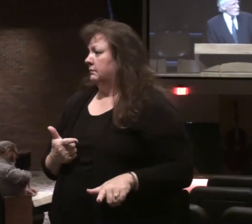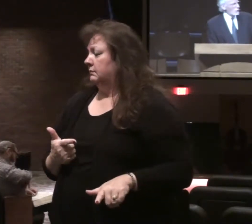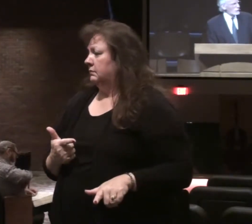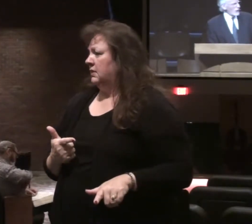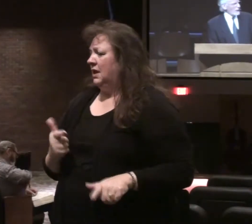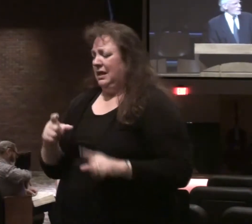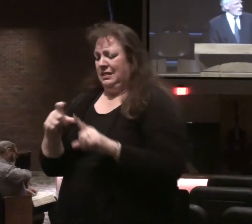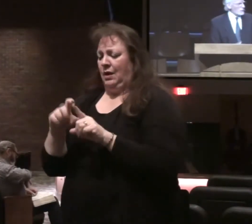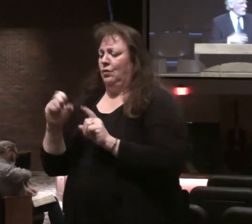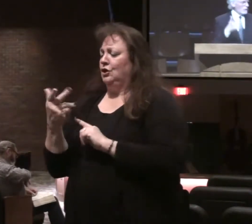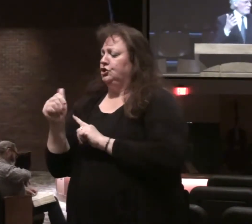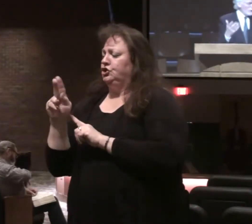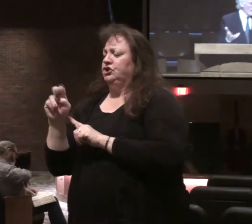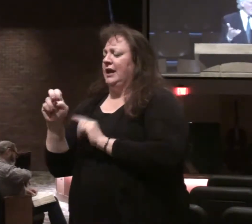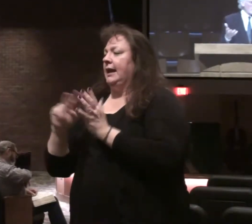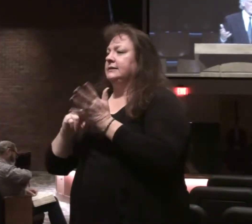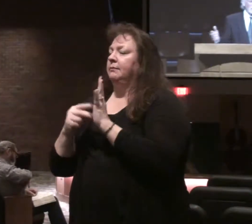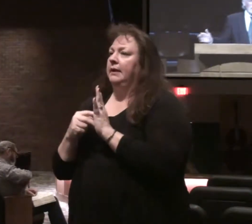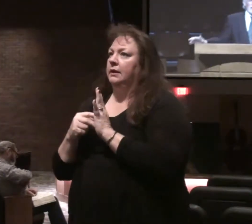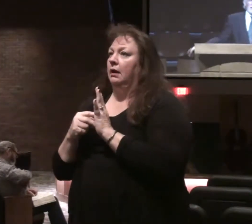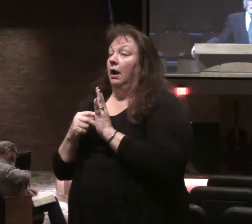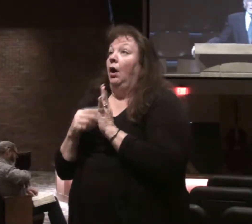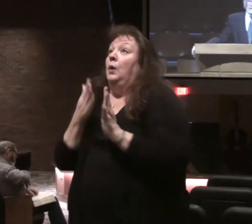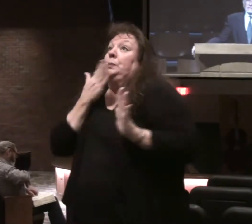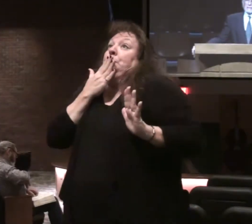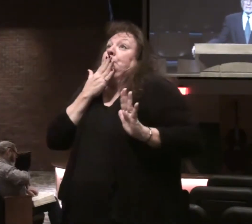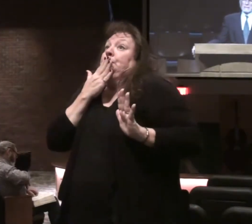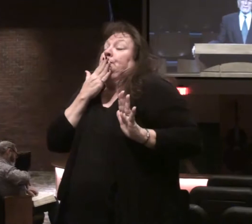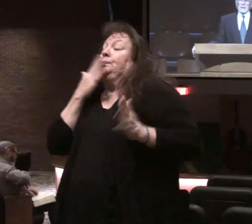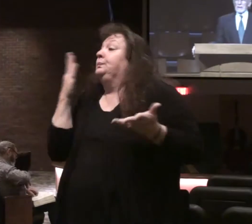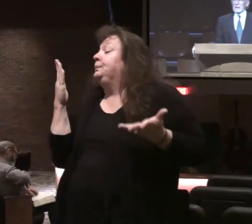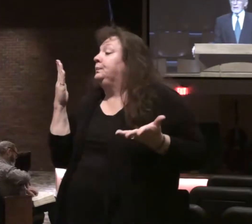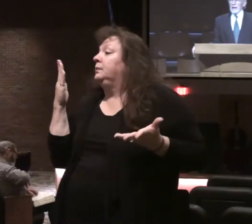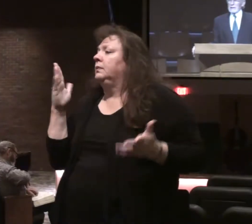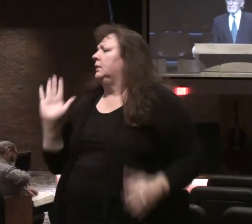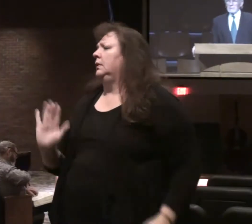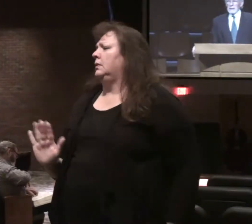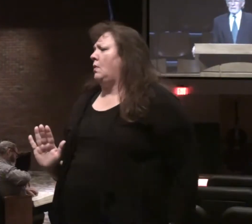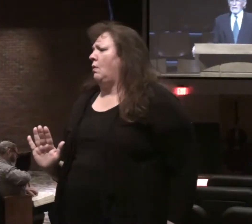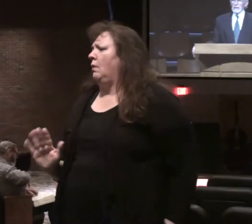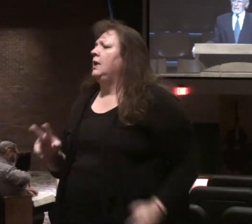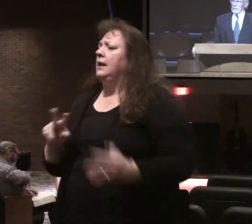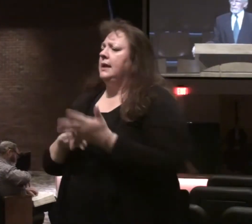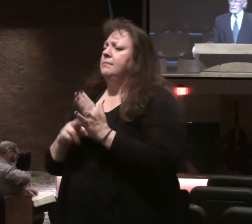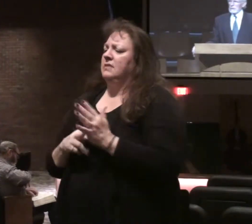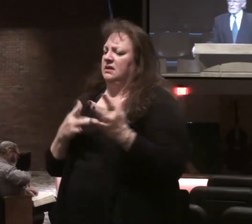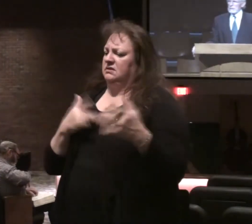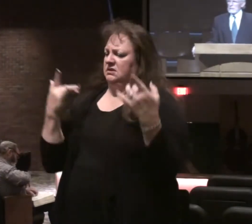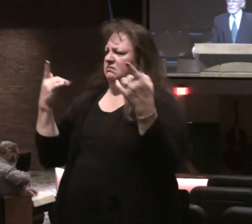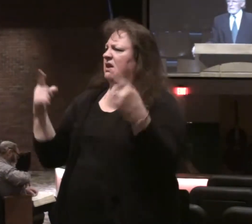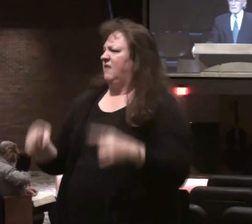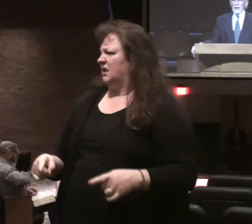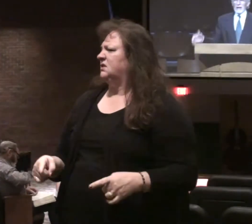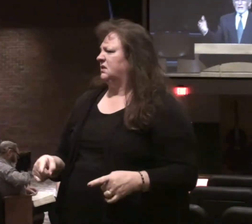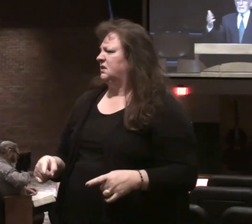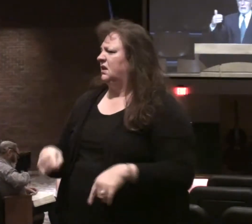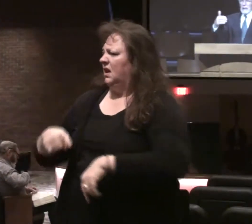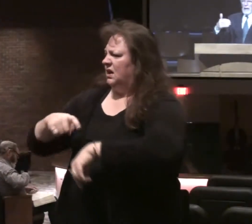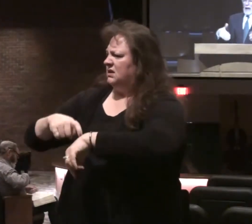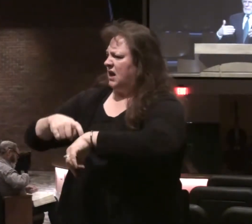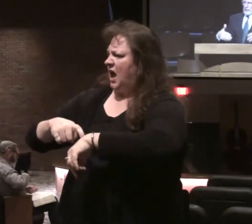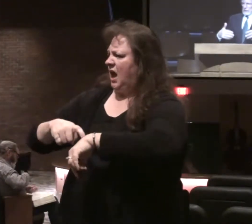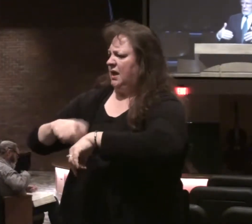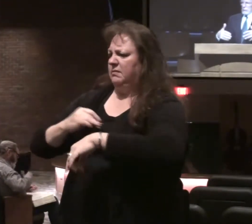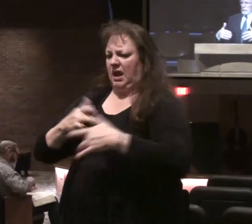know that word chance doesn't mean fate, something like that. It means events. Time